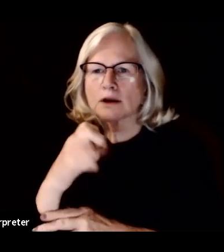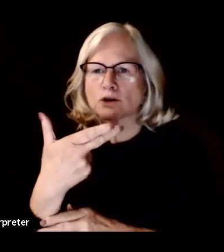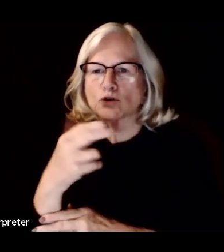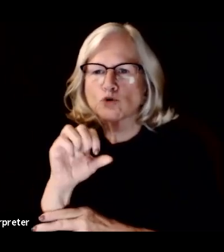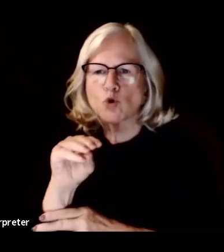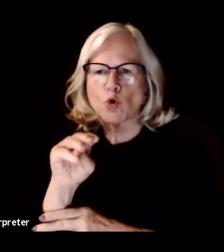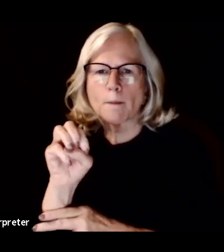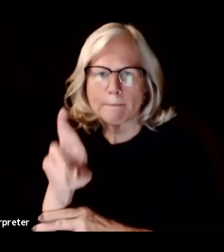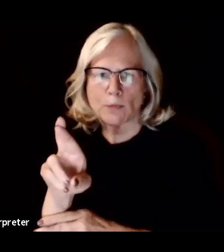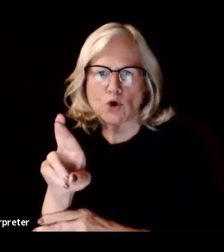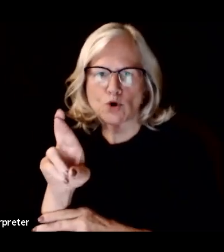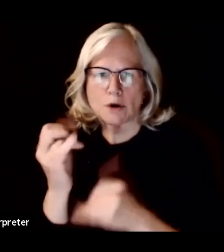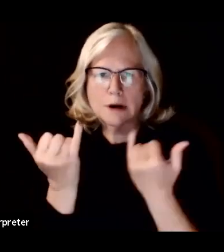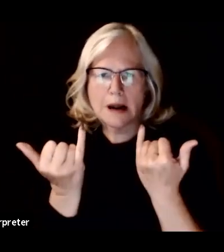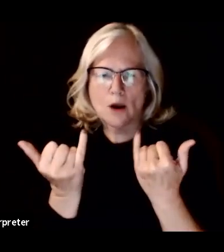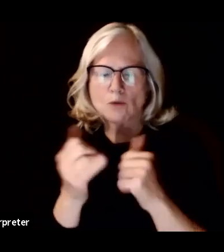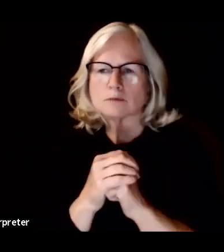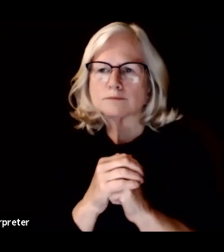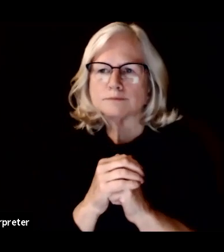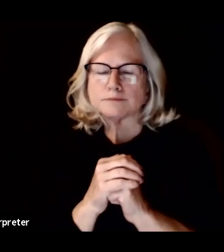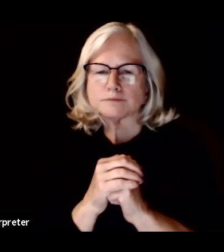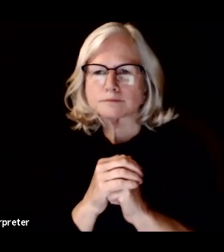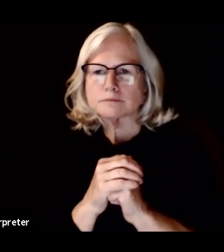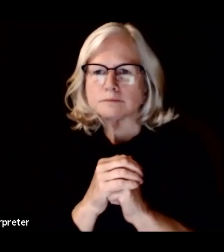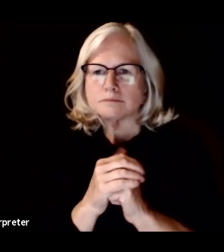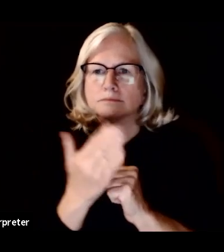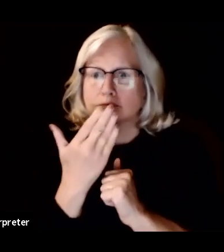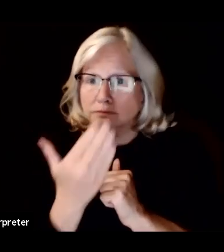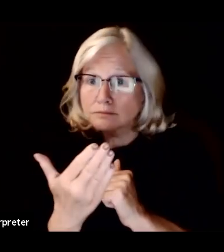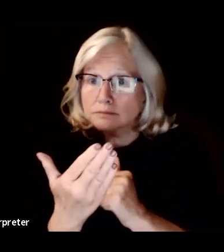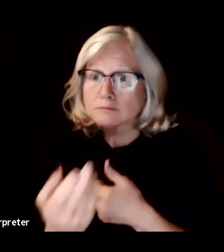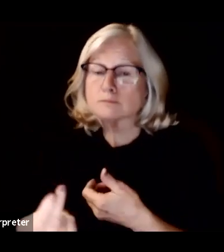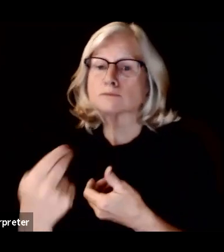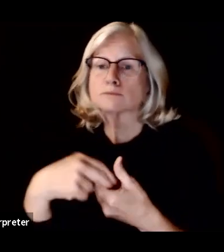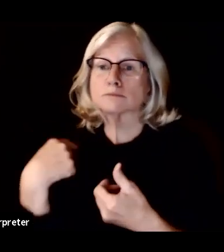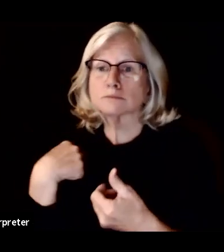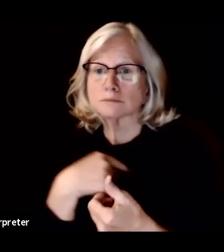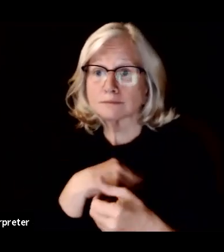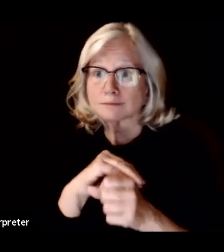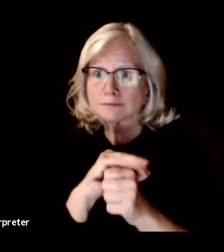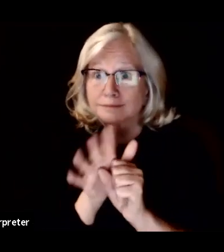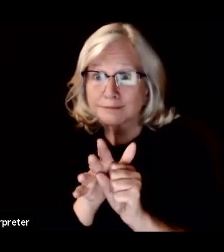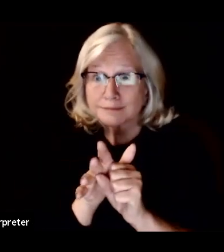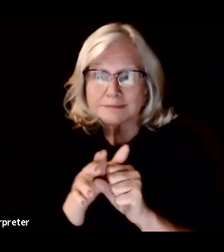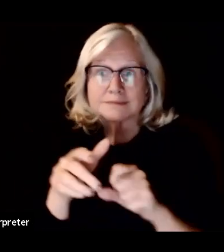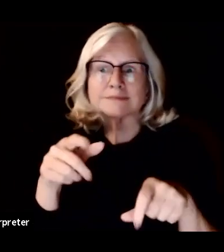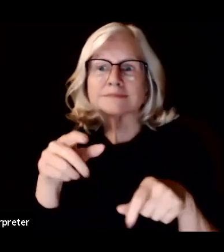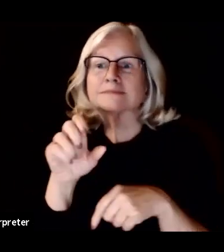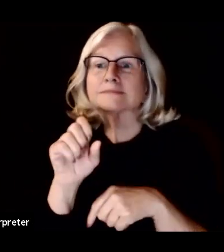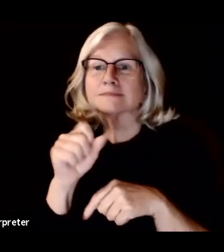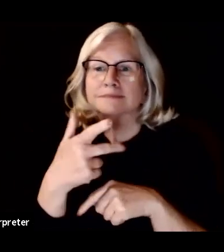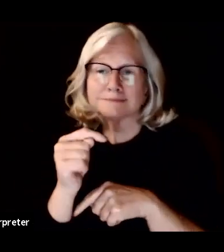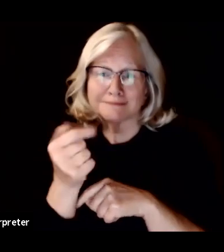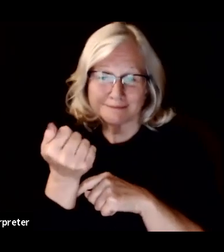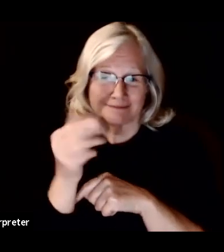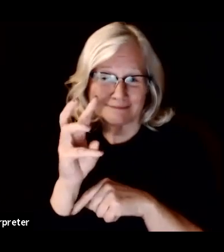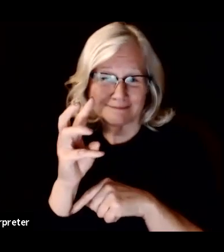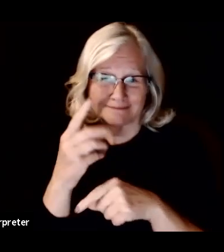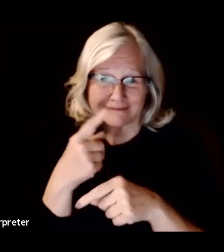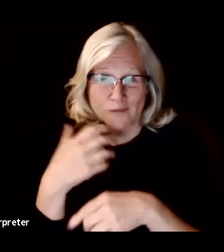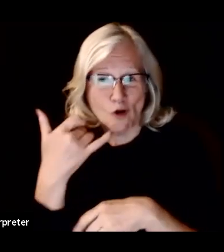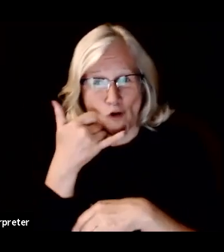for the COVID-19 media call for September 16th. We'll start today's call with a situation report from Minnesota Commissioner of Health, Jan Malcolm.